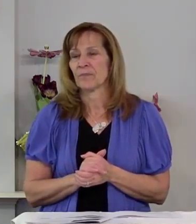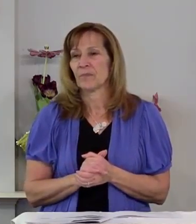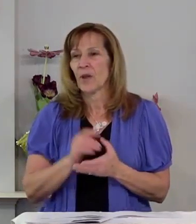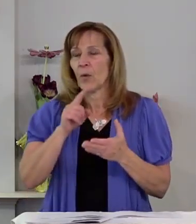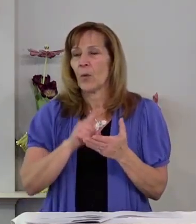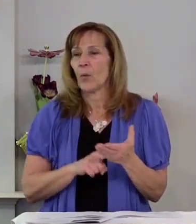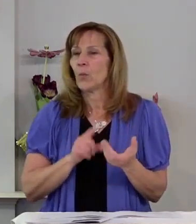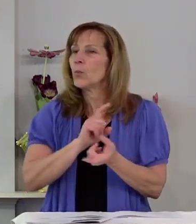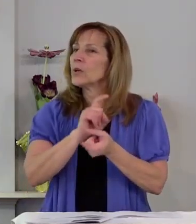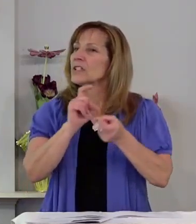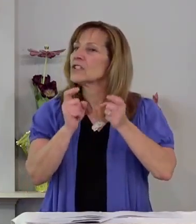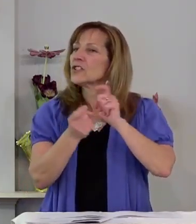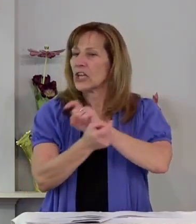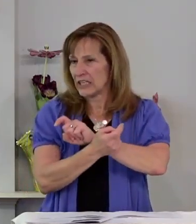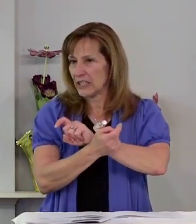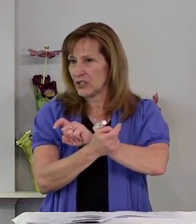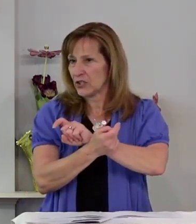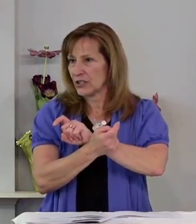What changed?